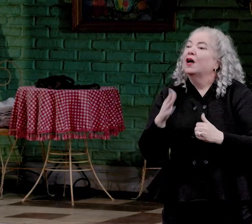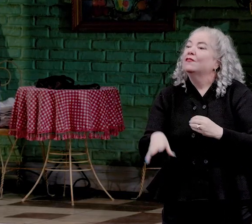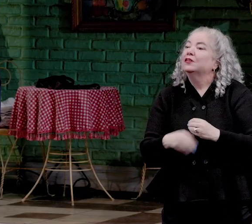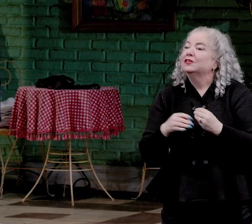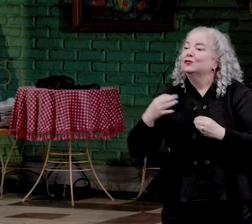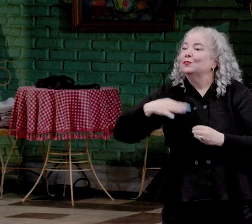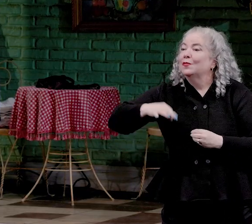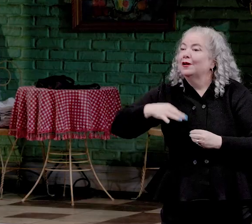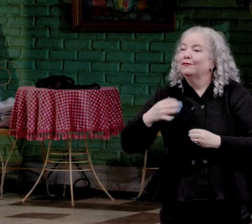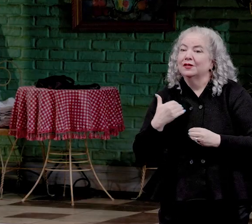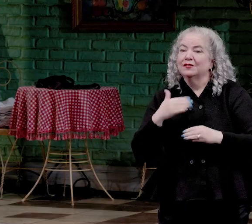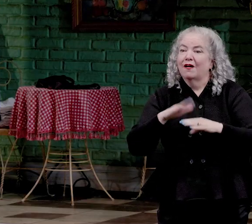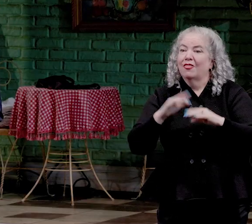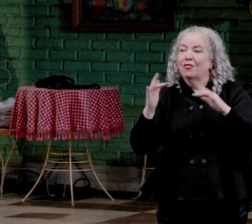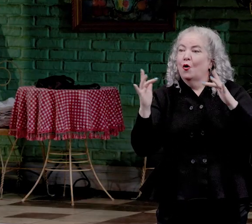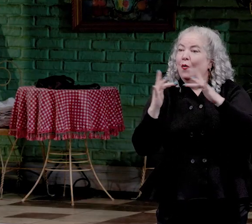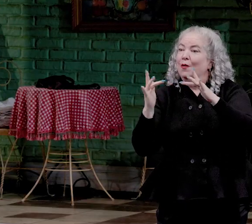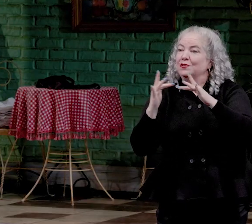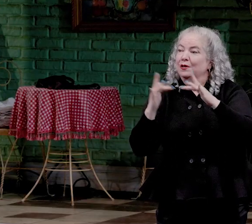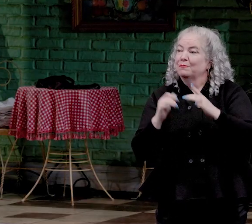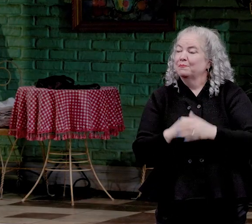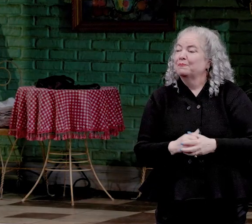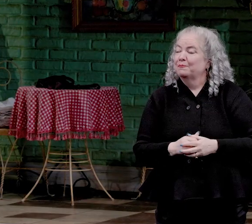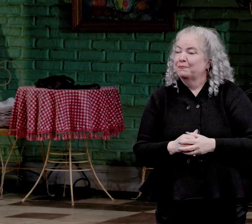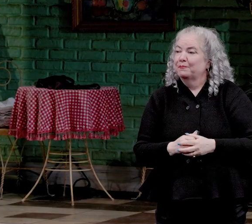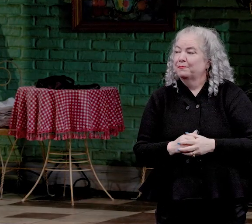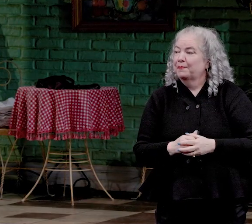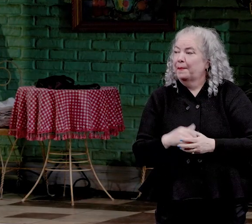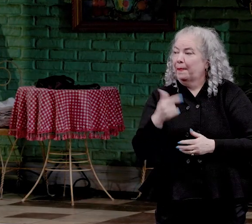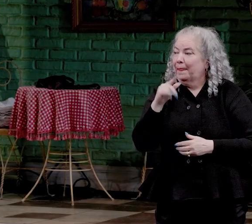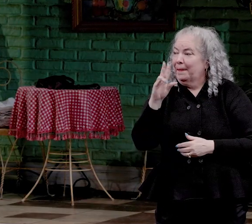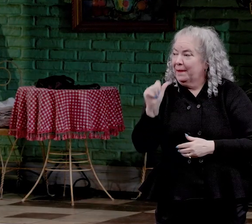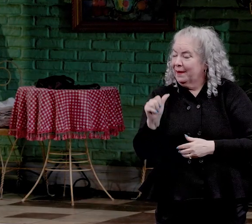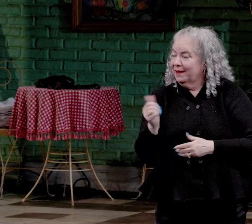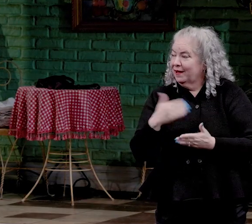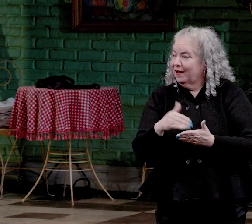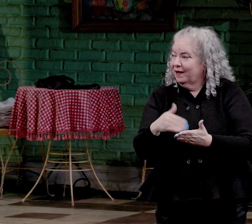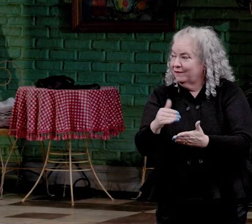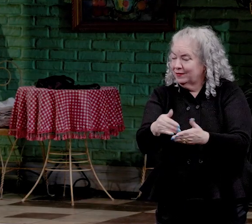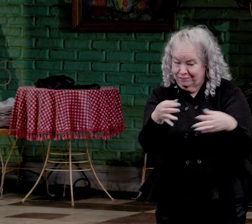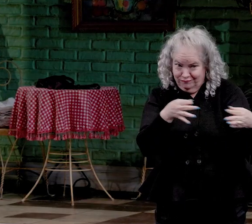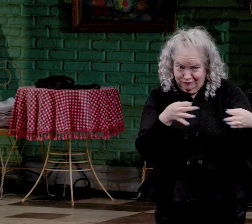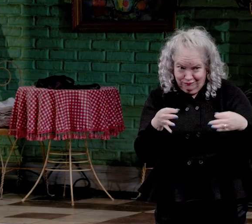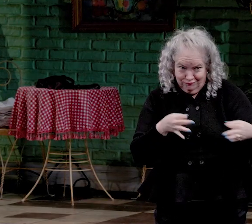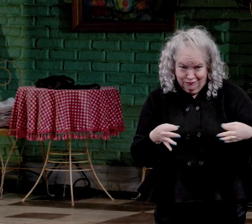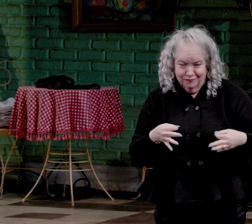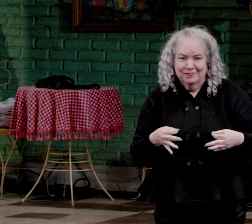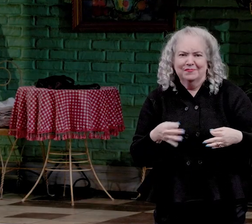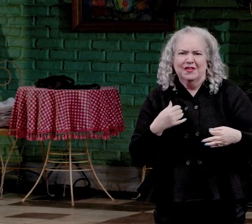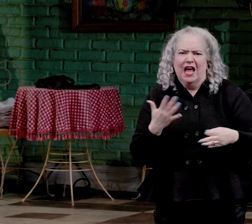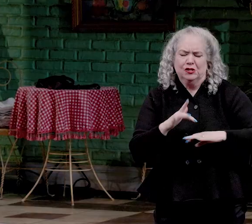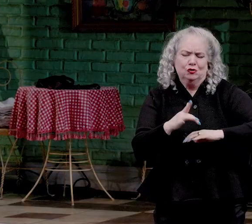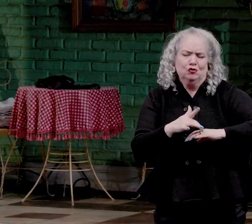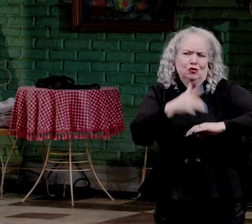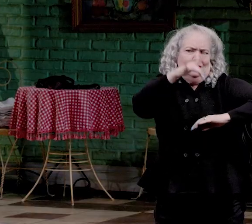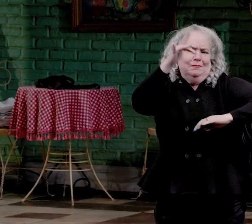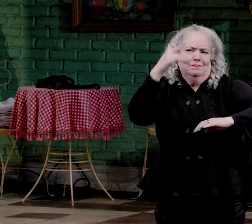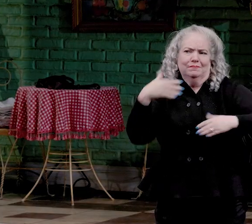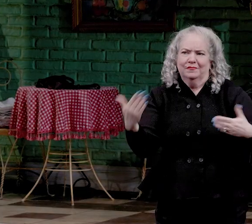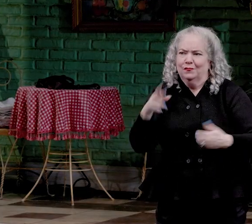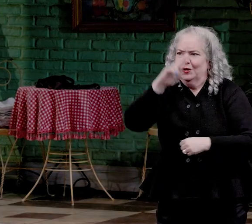discounts can be found on our website. Geva has often been described to me as a gem of